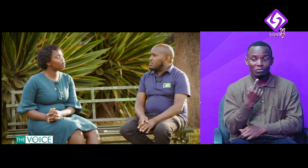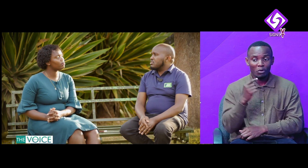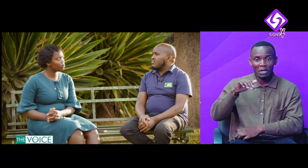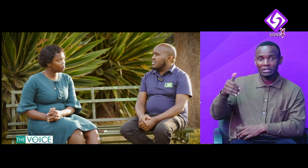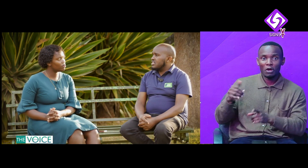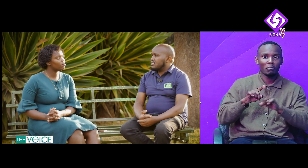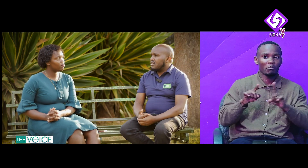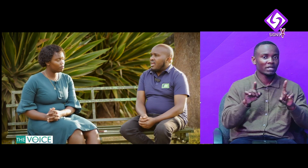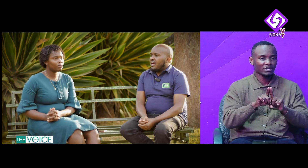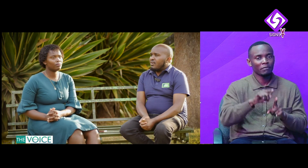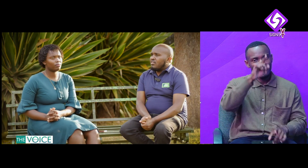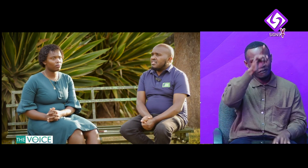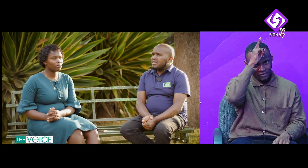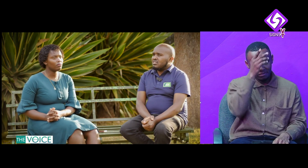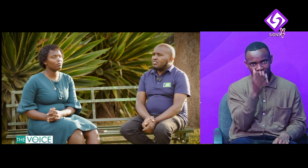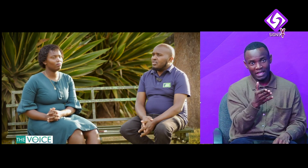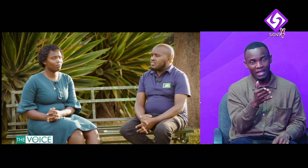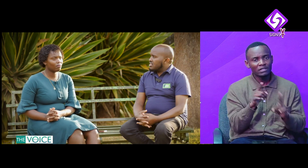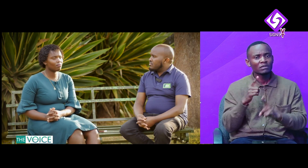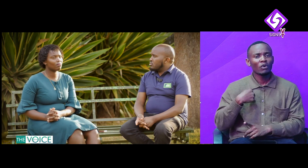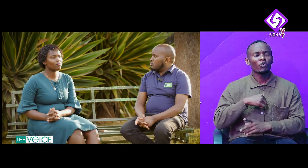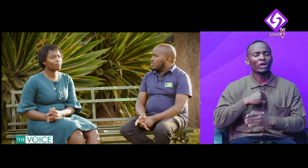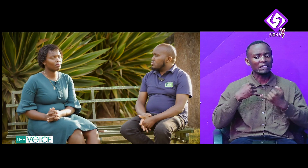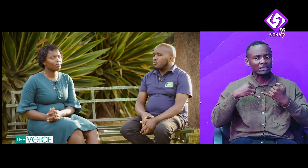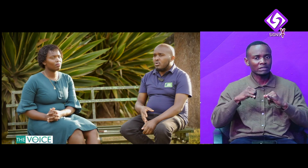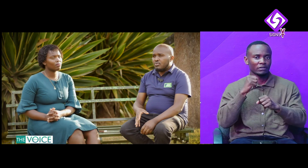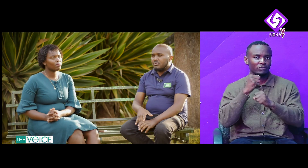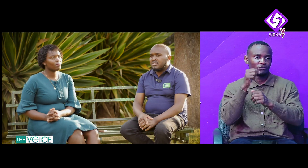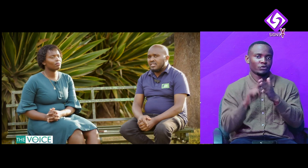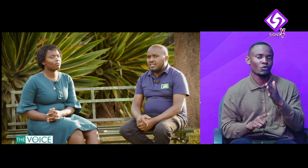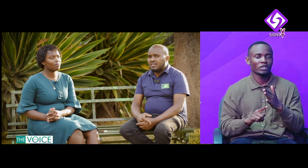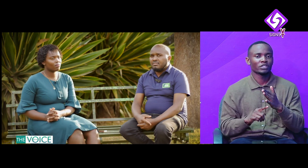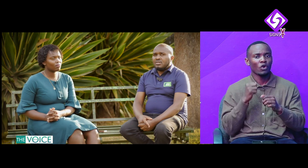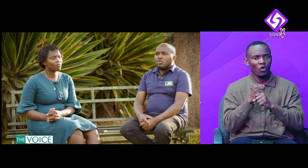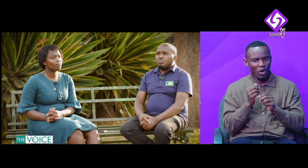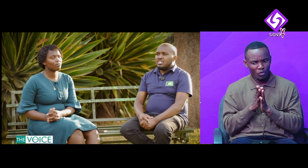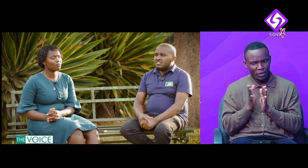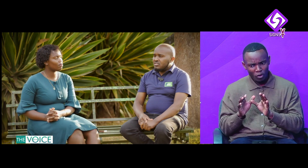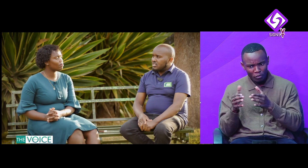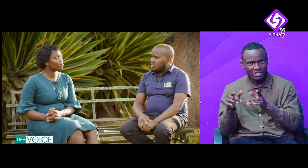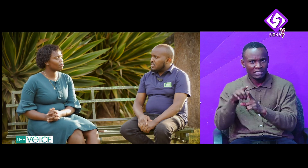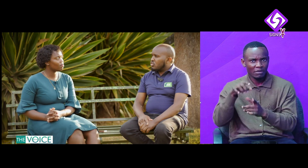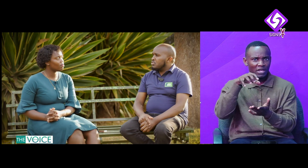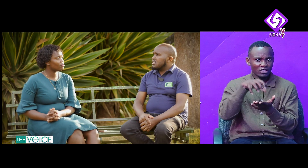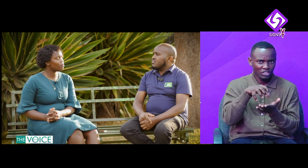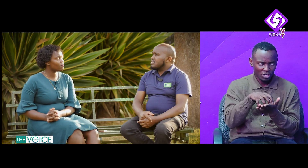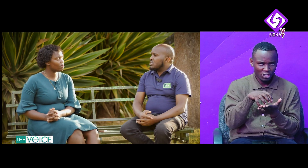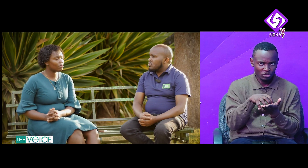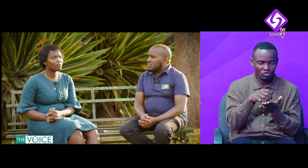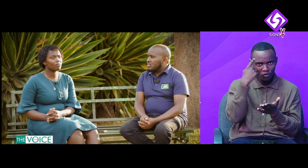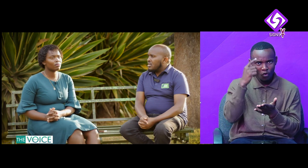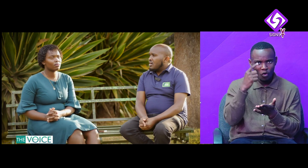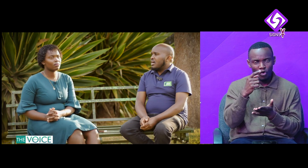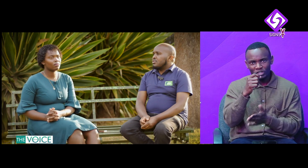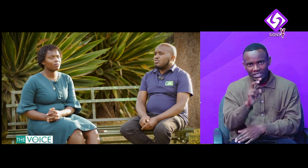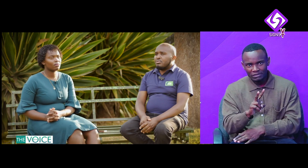centers, but also in the villages. And one of the things that we've always strived to do is to work with the community radio stations and community TV